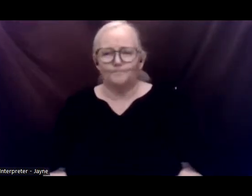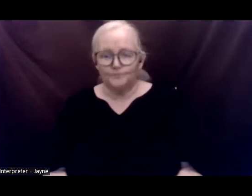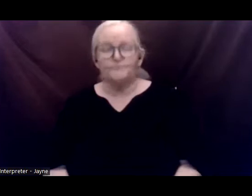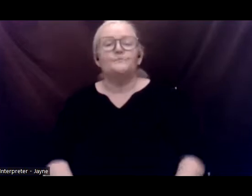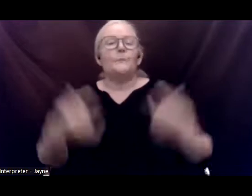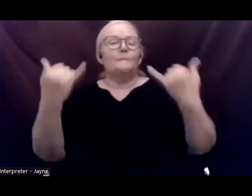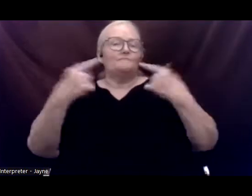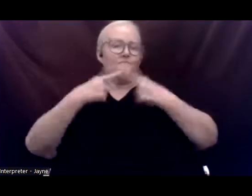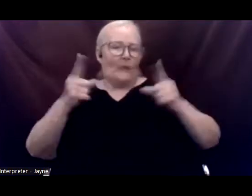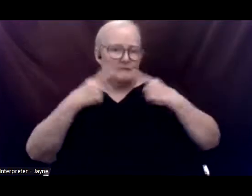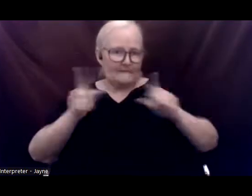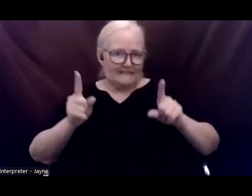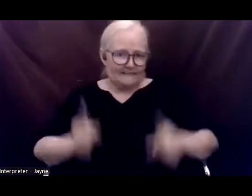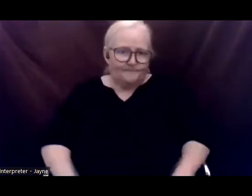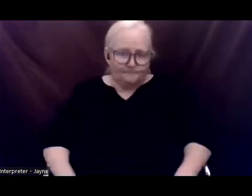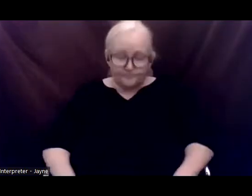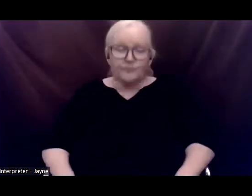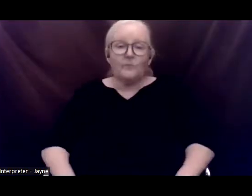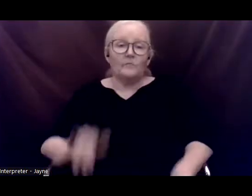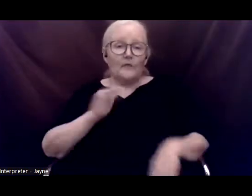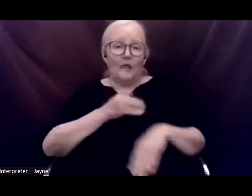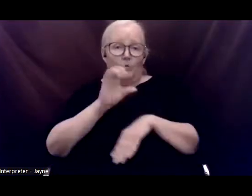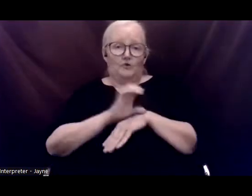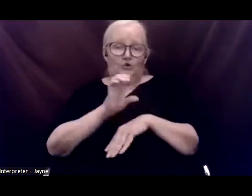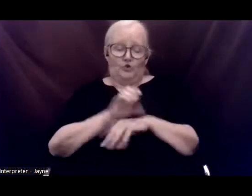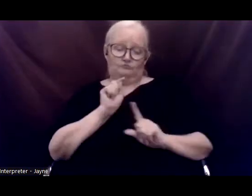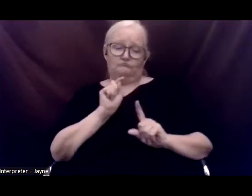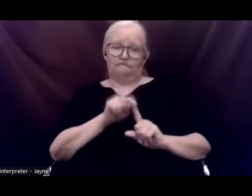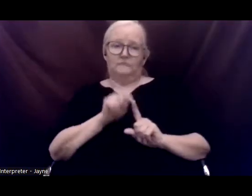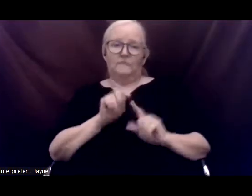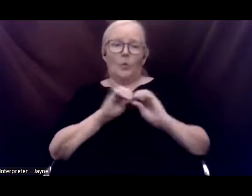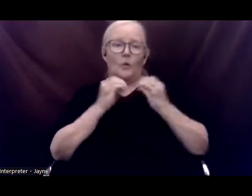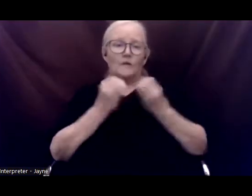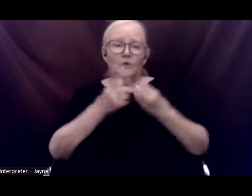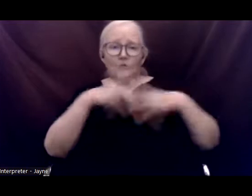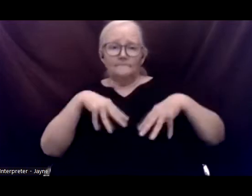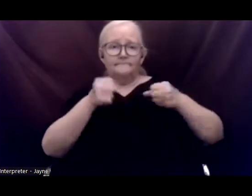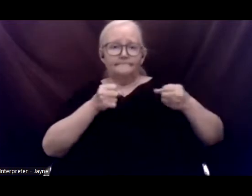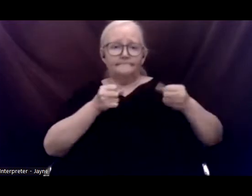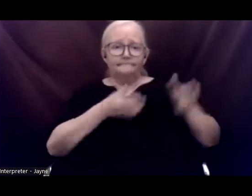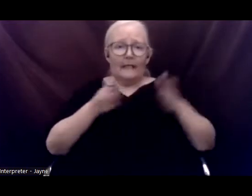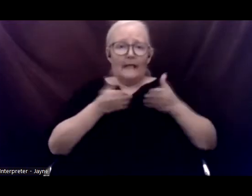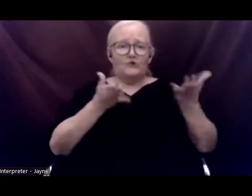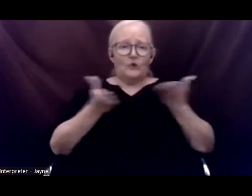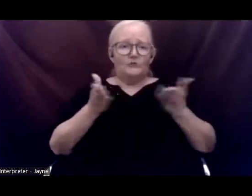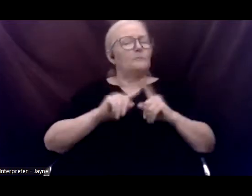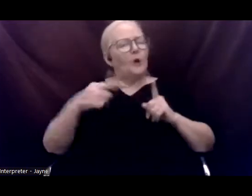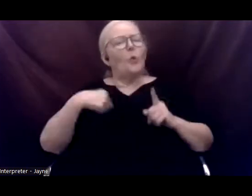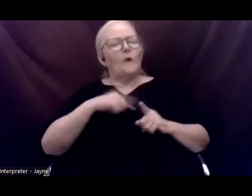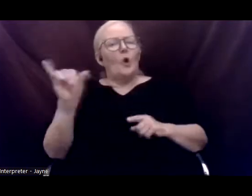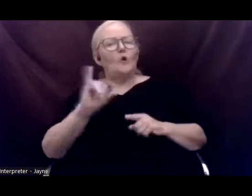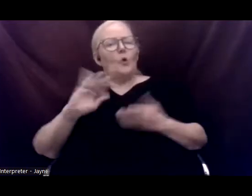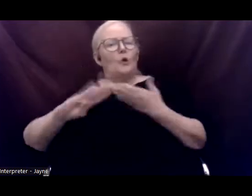Announcements. Our church is not only the organization that puts together these services, we are a vibrant community of volunteers